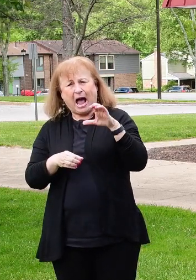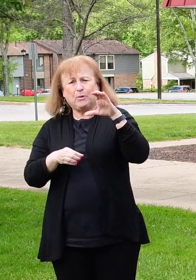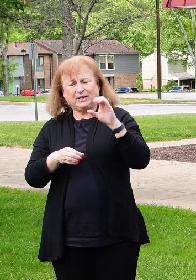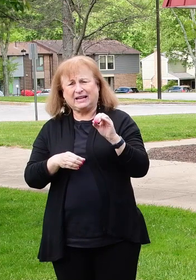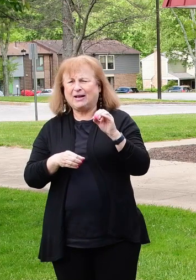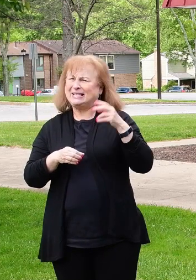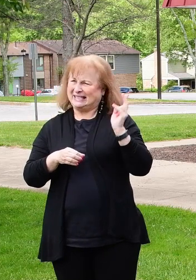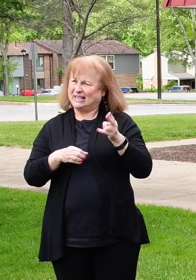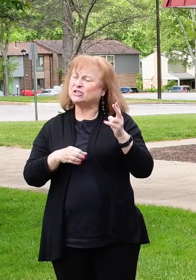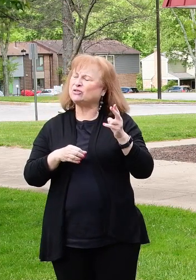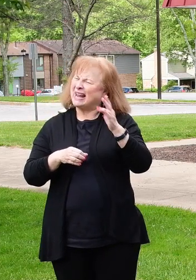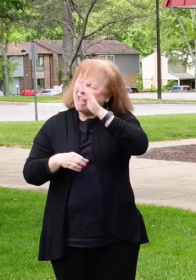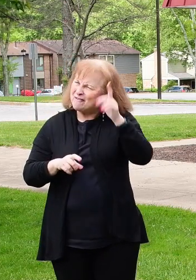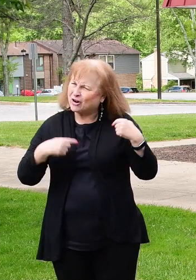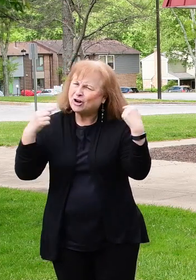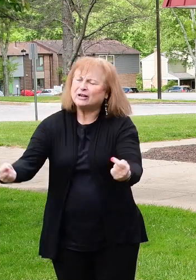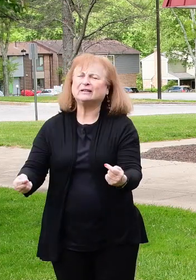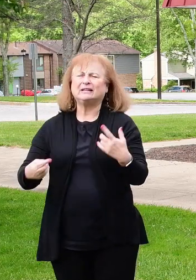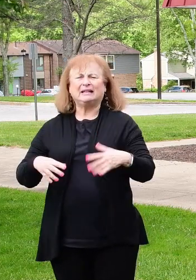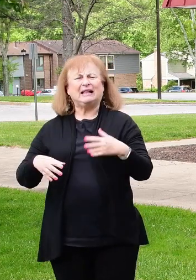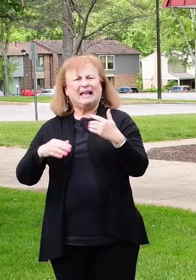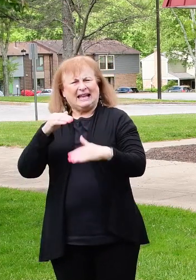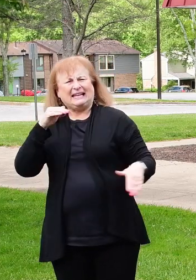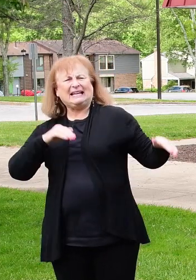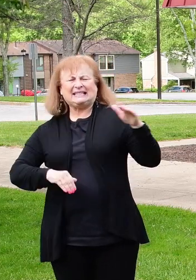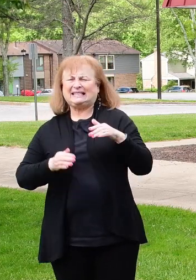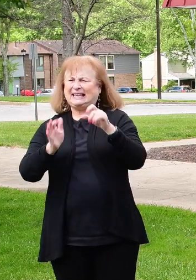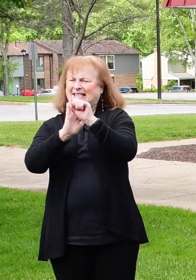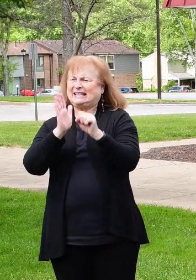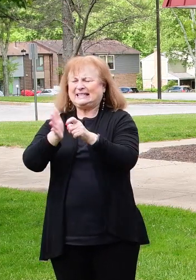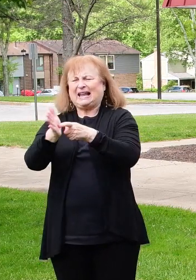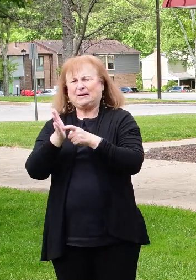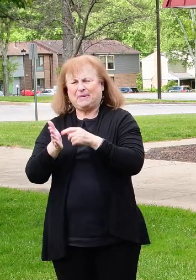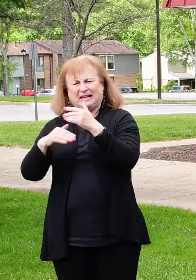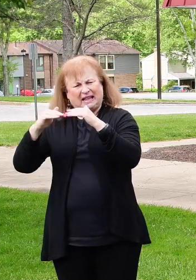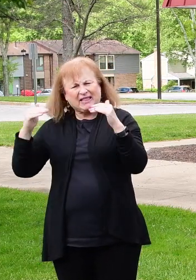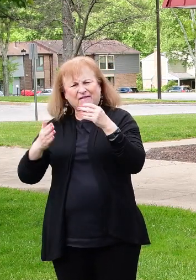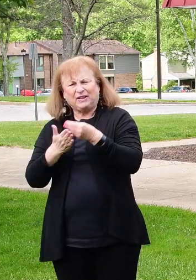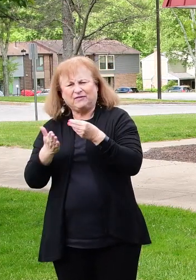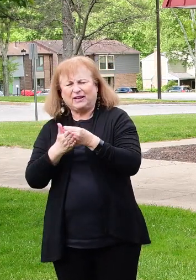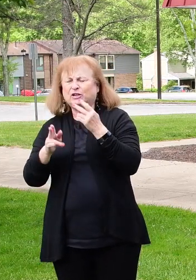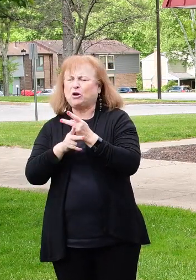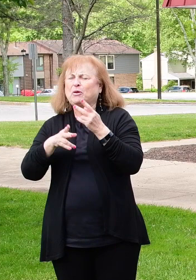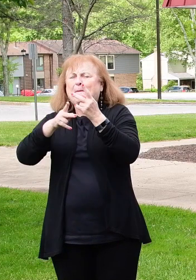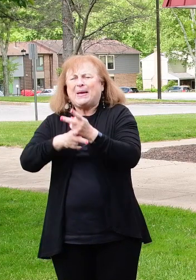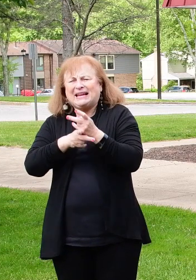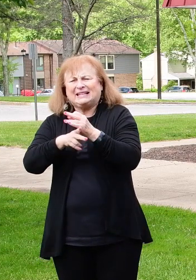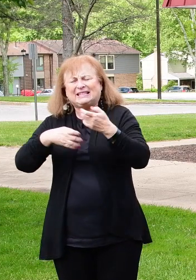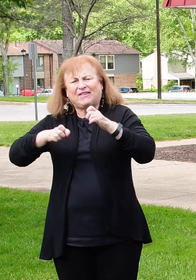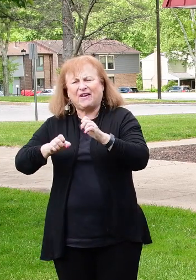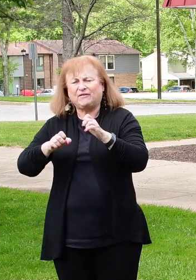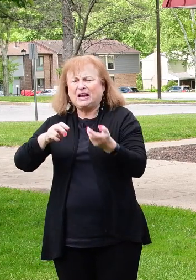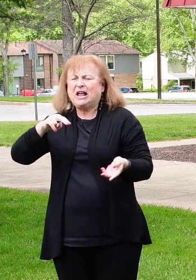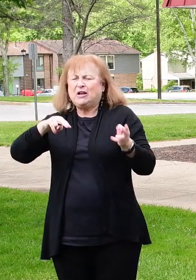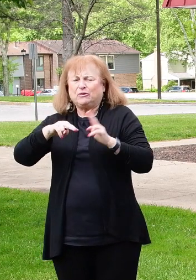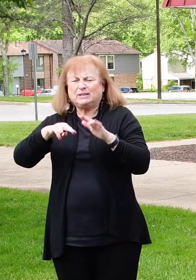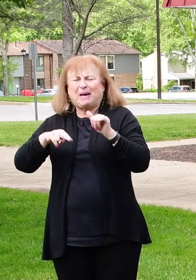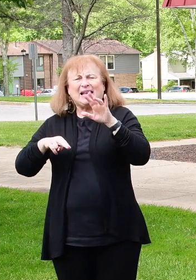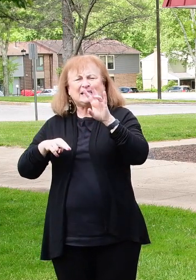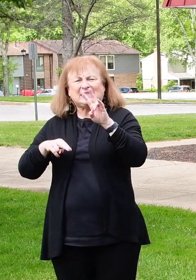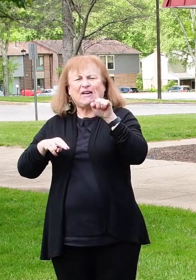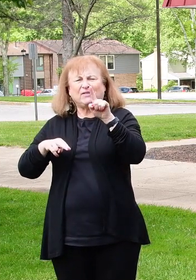history, and exceeds the state-mandated funding level known as maintenance of effort by